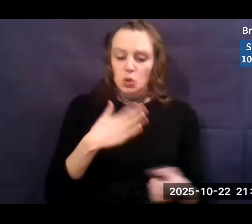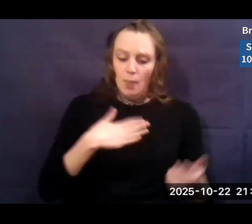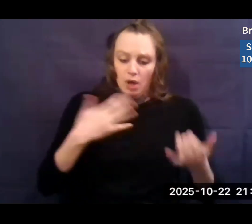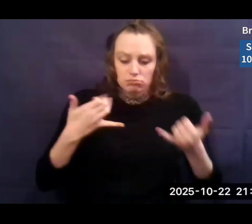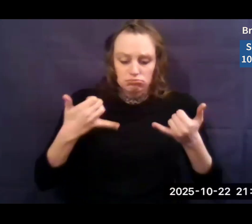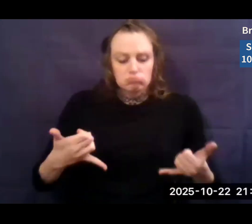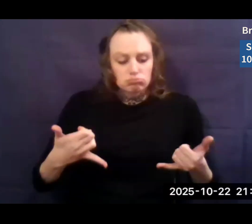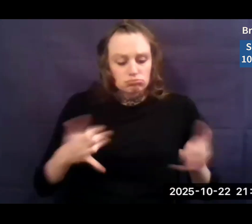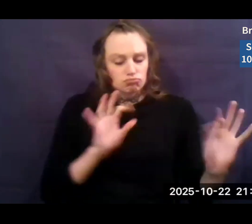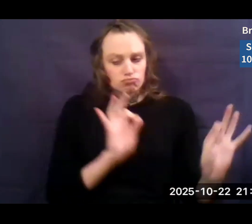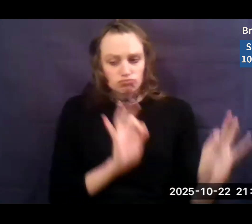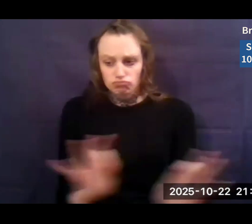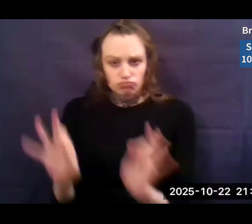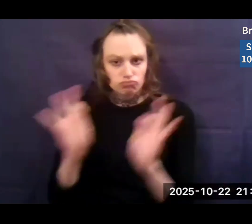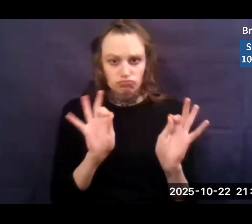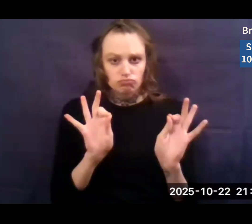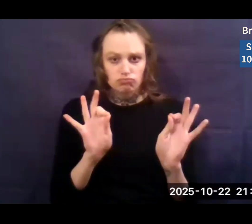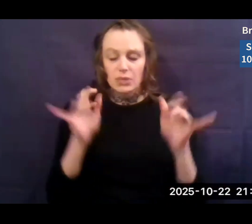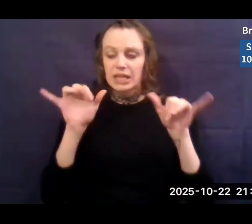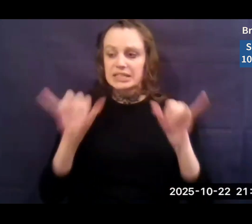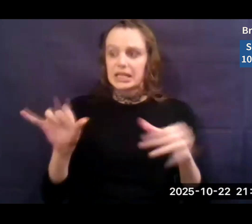power.